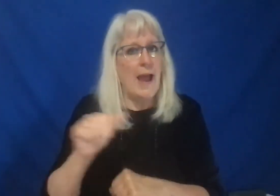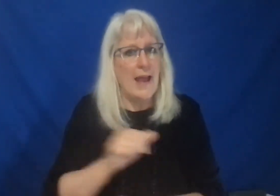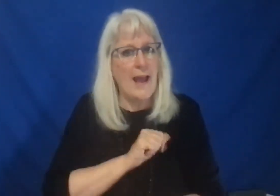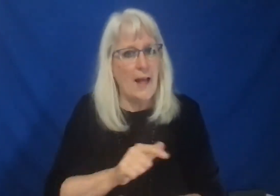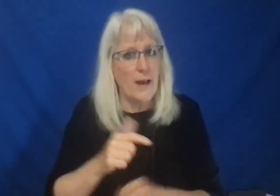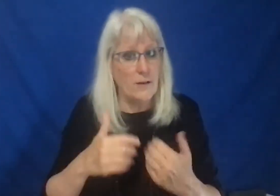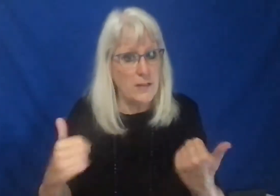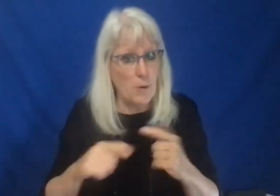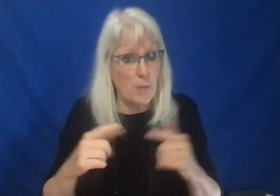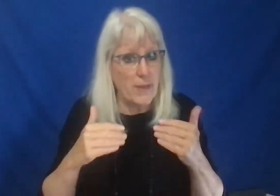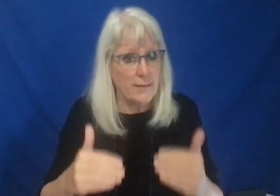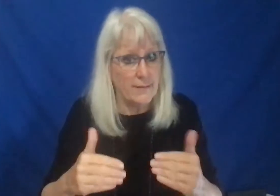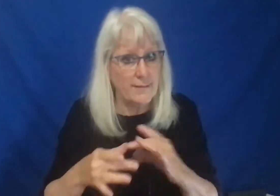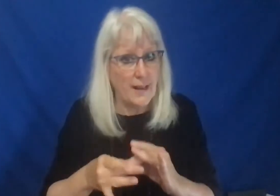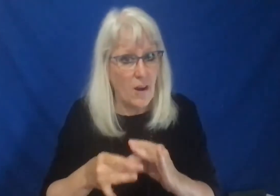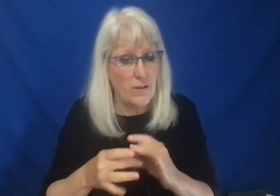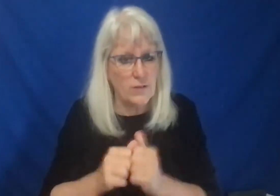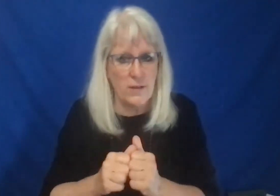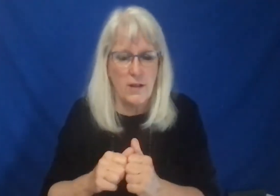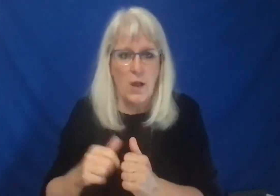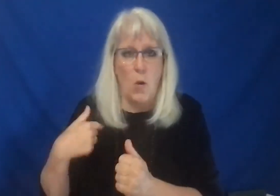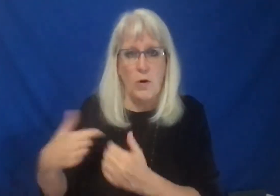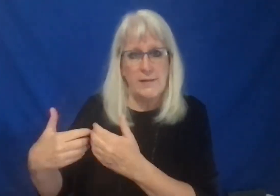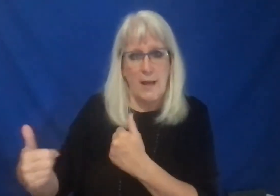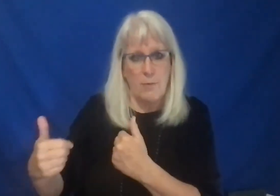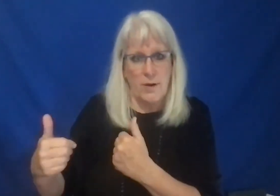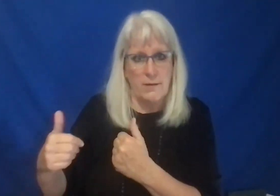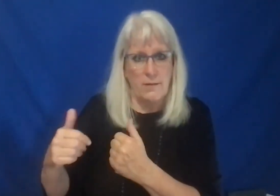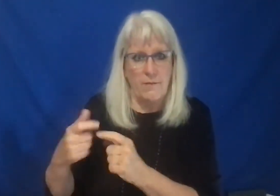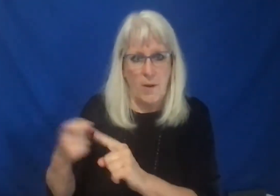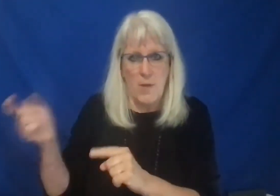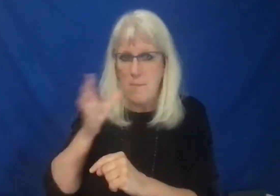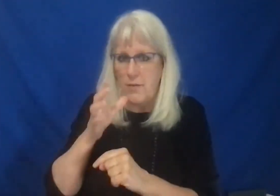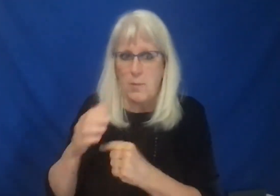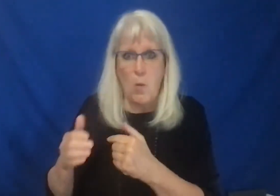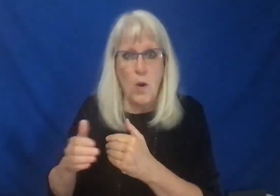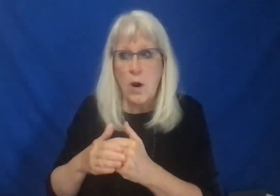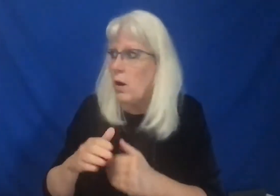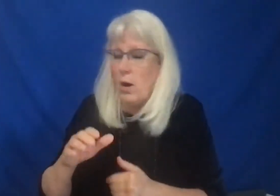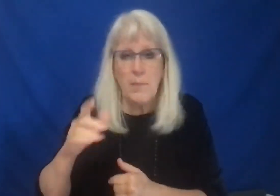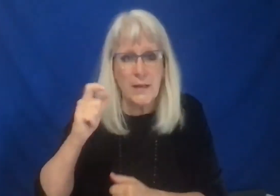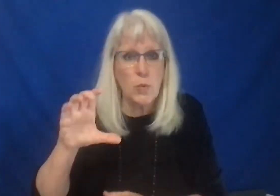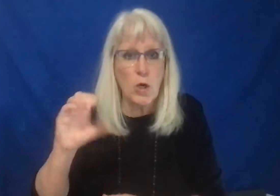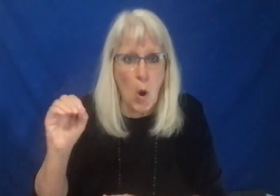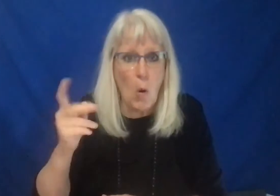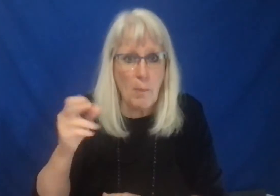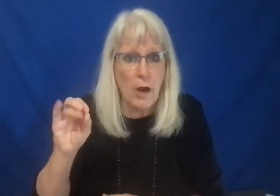cooperate, we're separate entities with the mother, but we have a very close cooperative co-parenting arrangement for the common welfare of the common